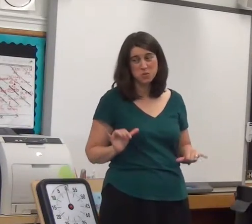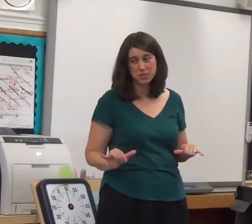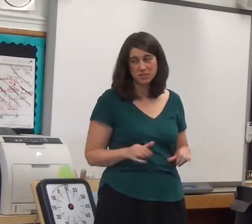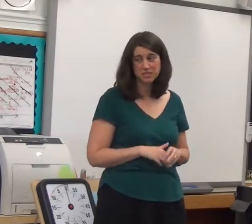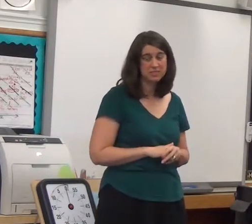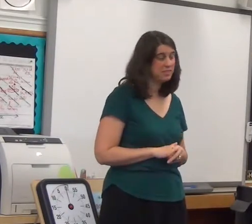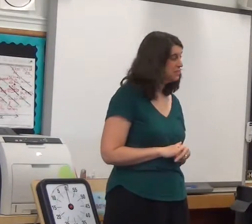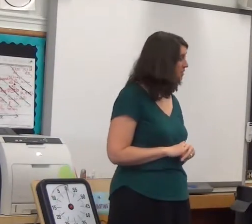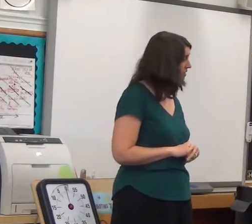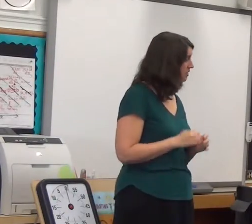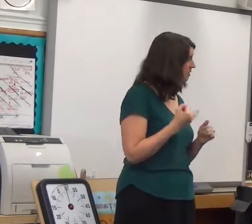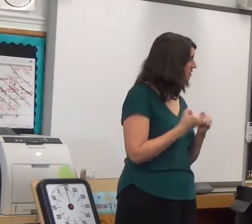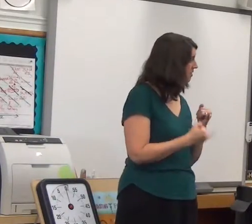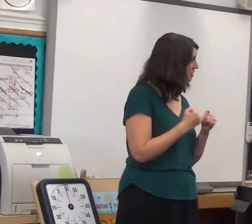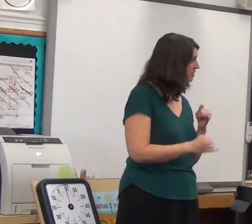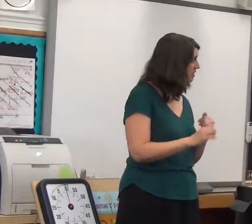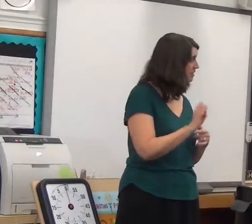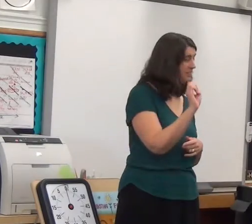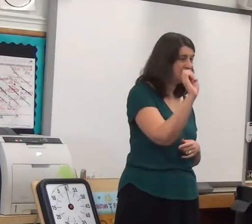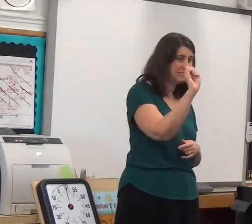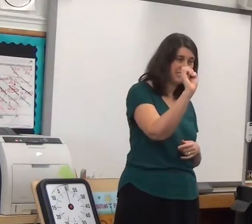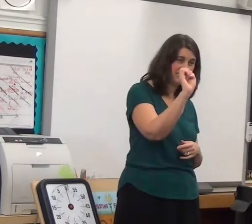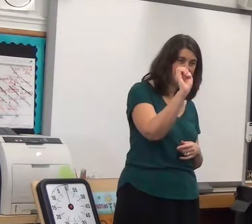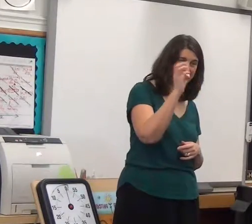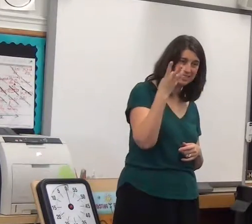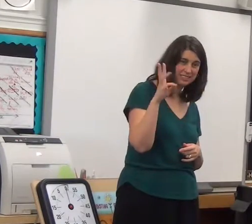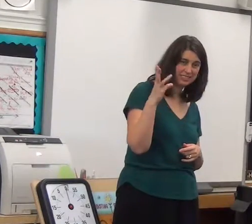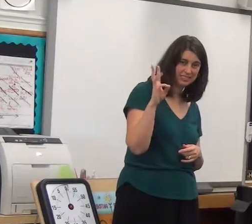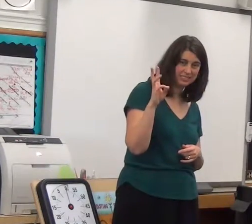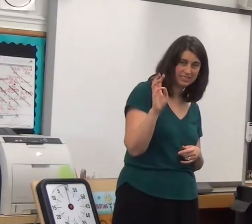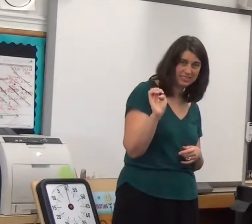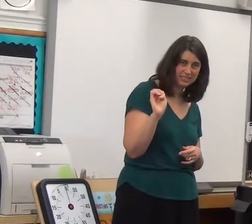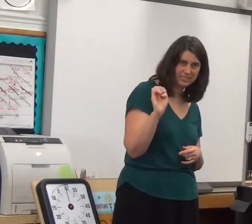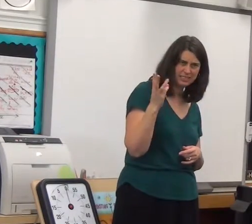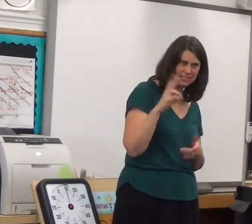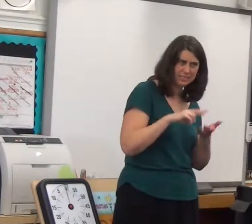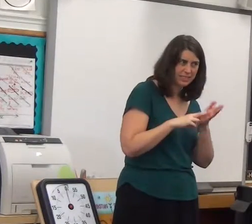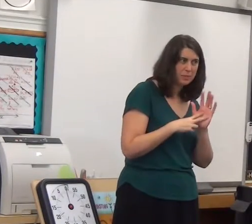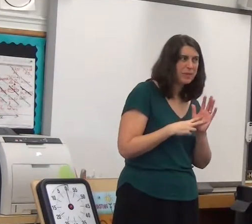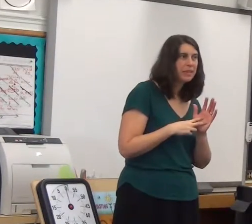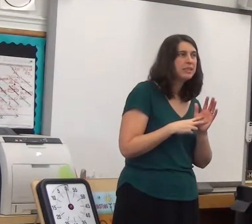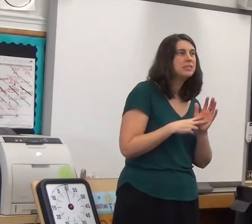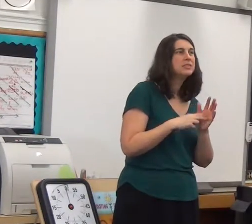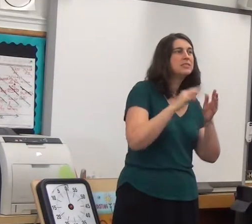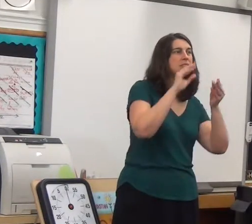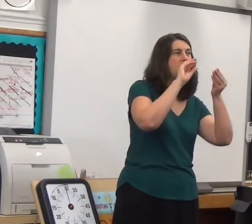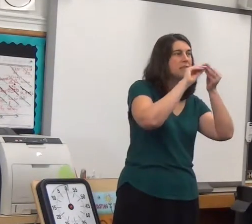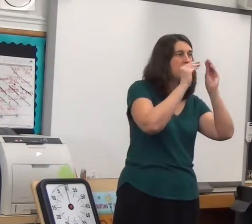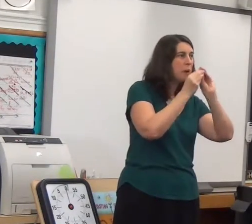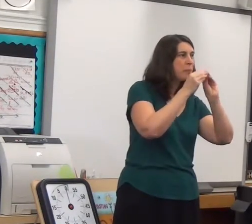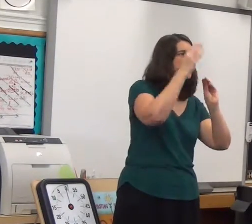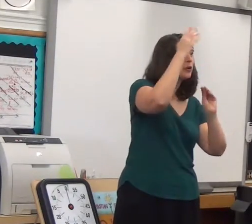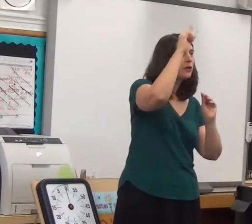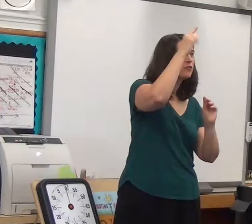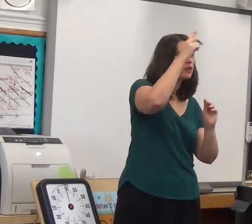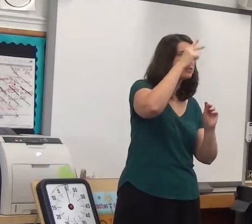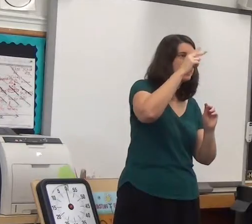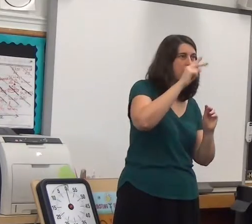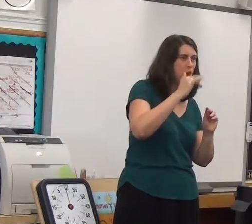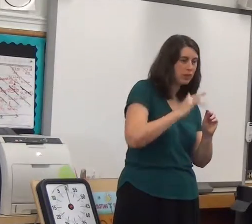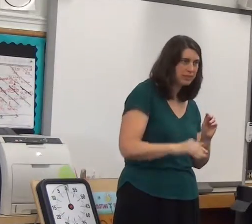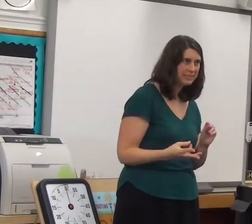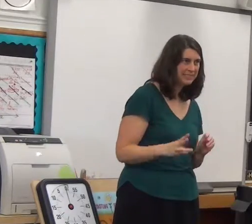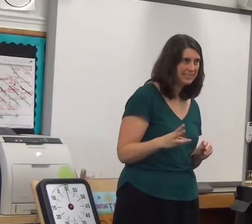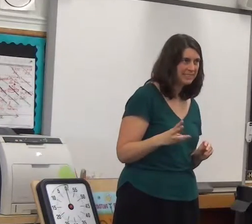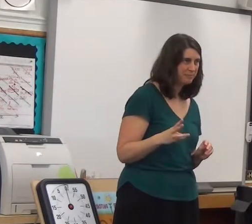Ooh. Last one. E16. That means entry number 16. Christopher, you're